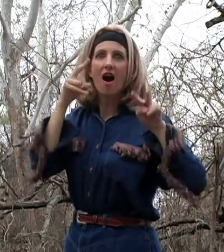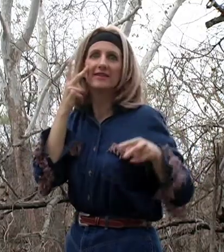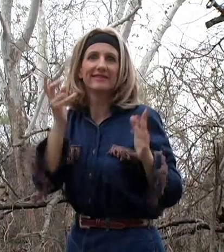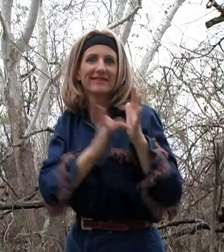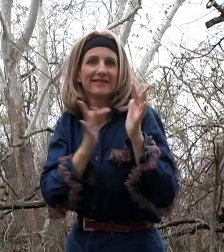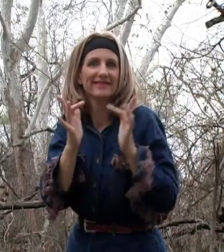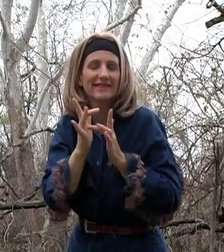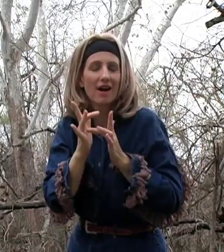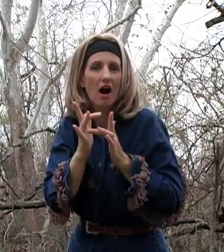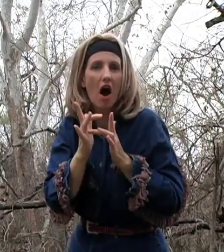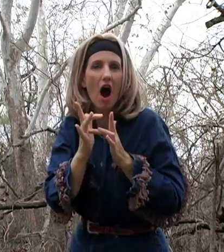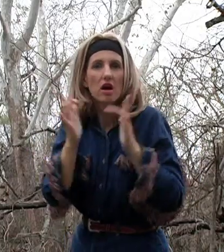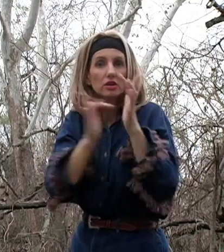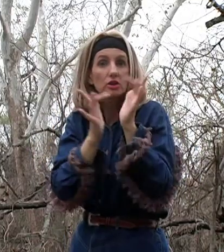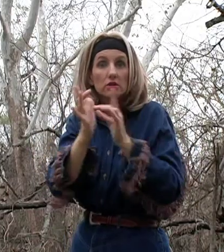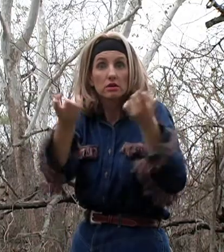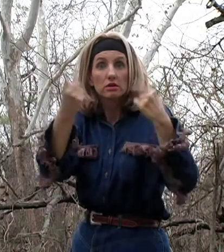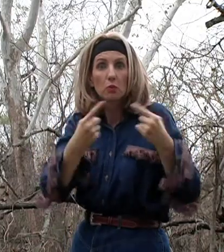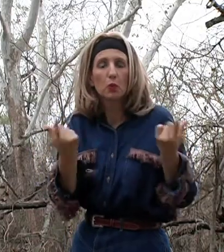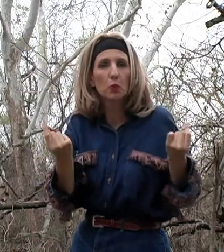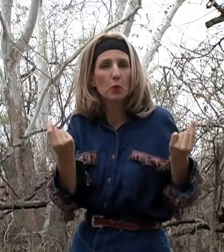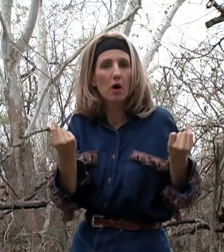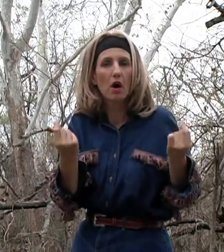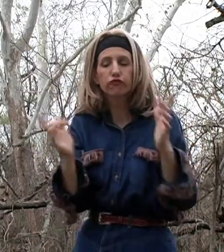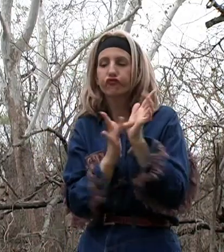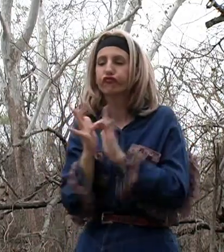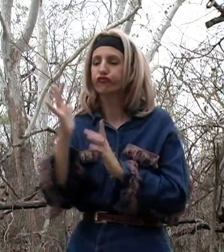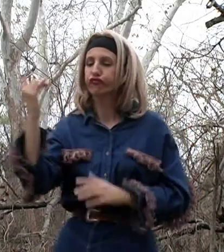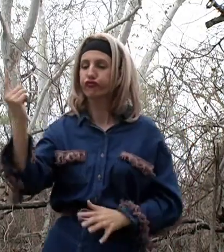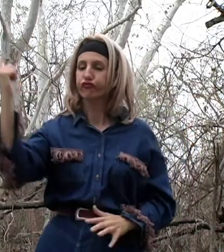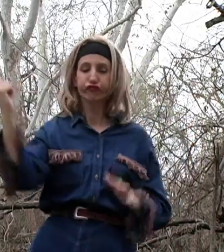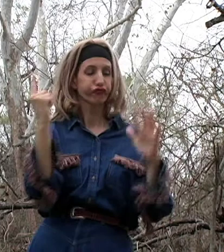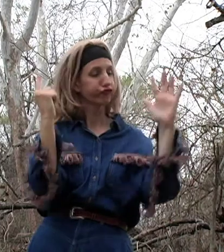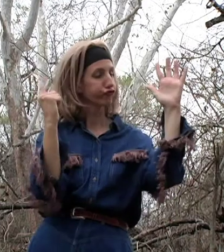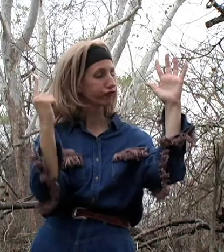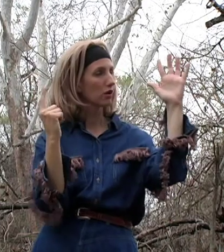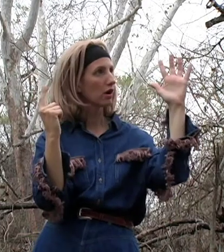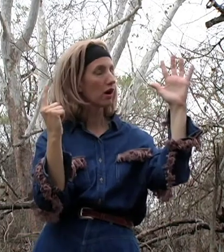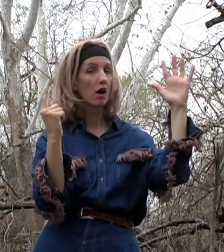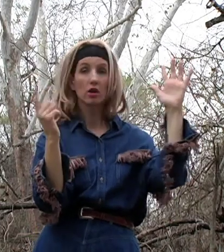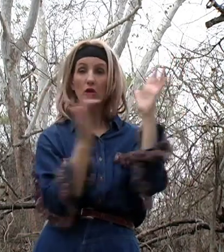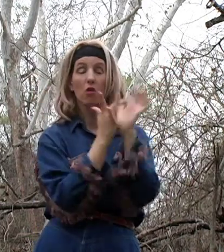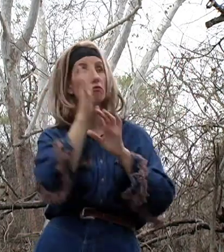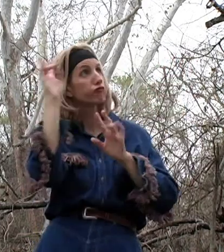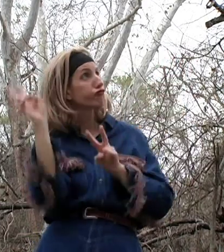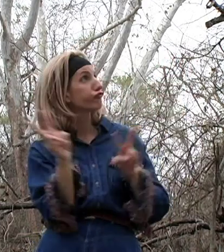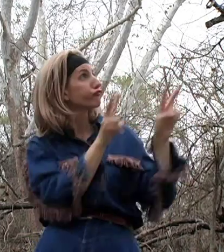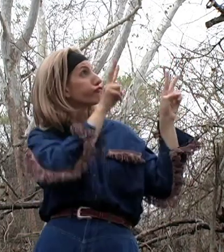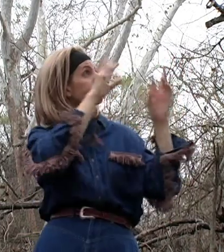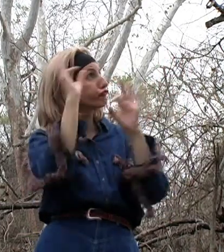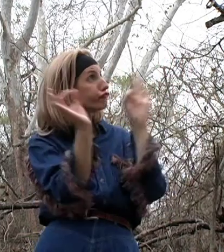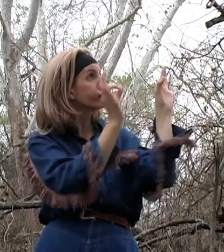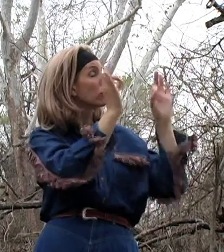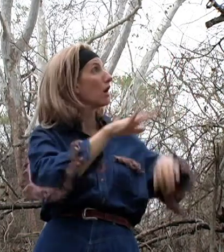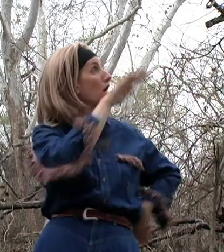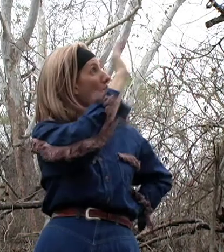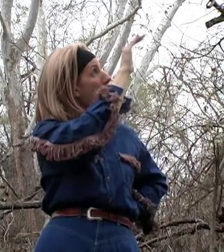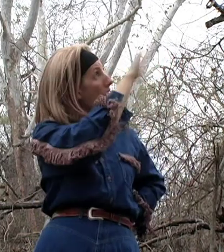And then he saw Jesus. And Jesus was coming. And what did Jesus do? He walked right up to the tree. And Jesus looked up in that tree and